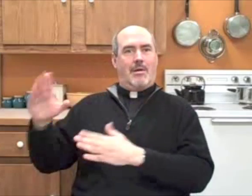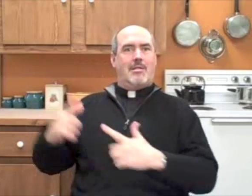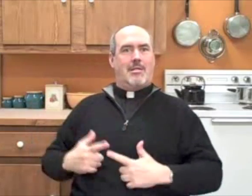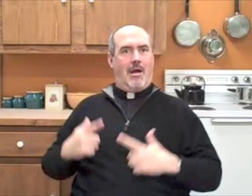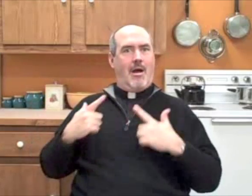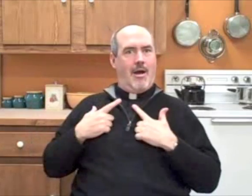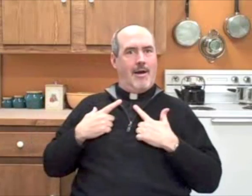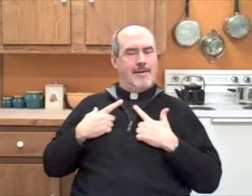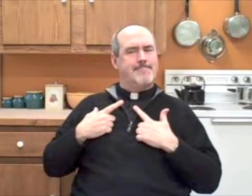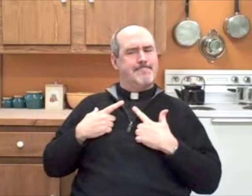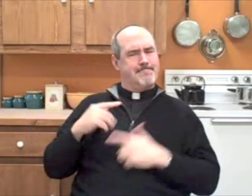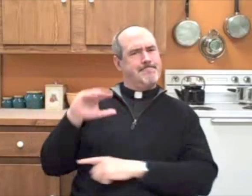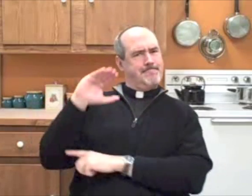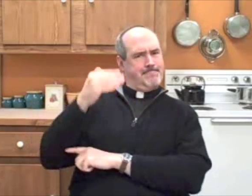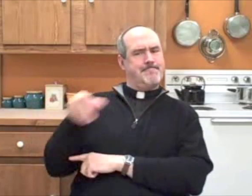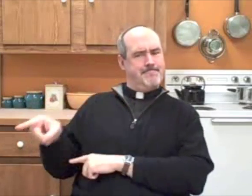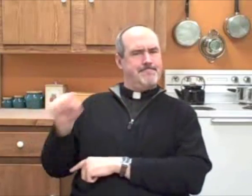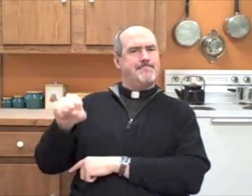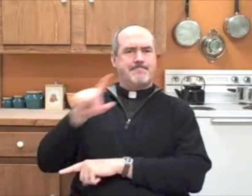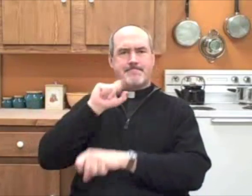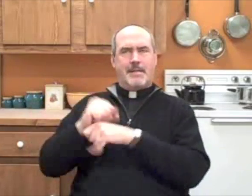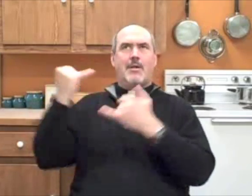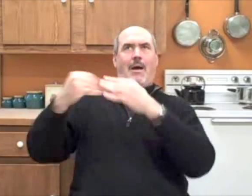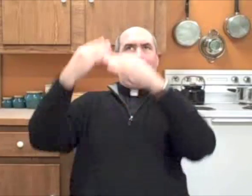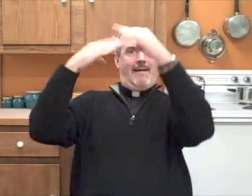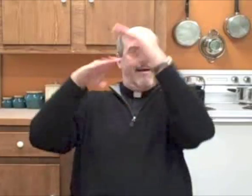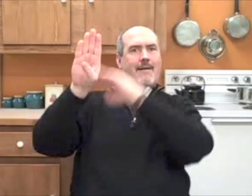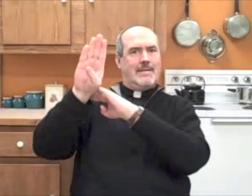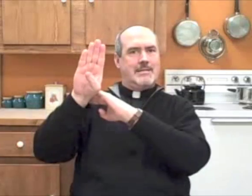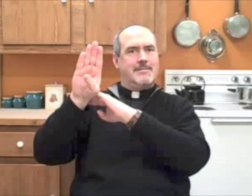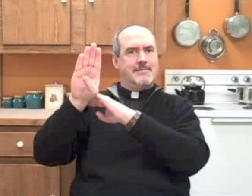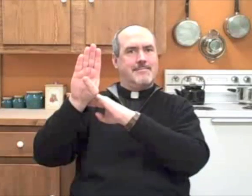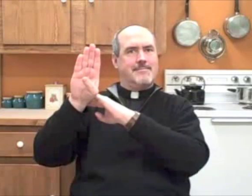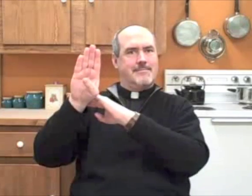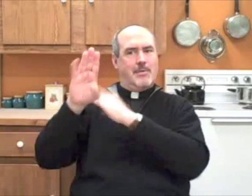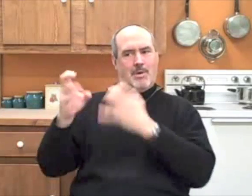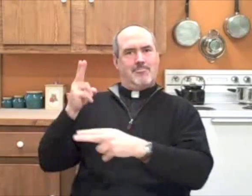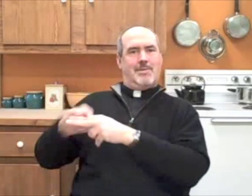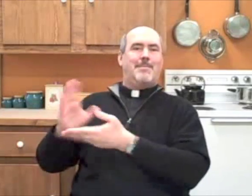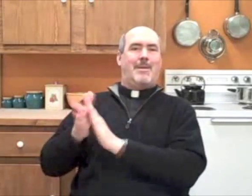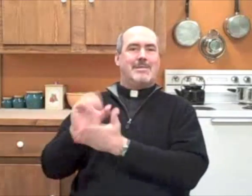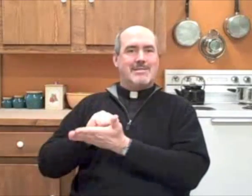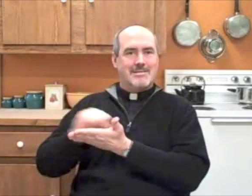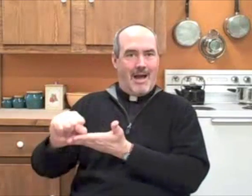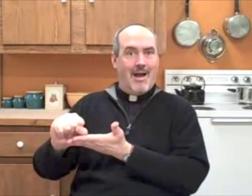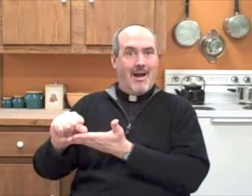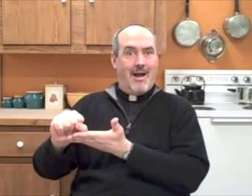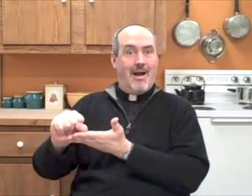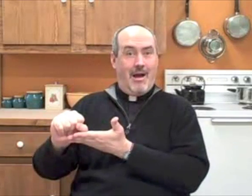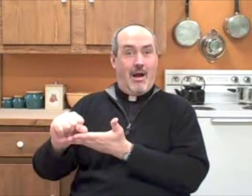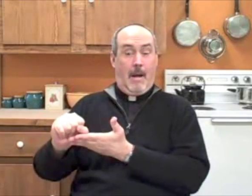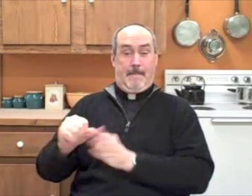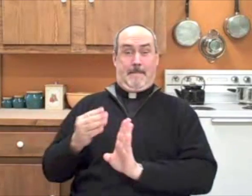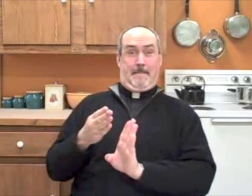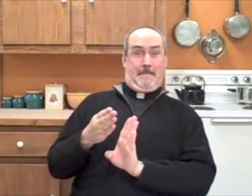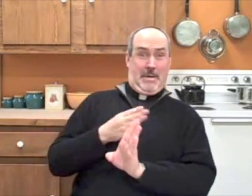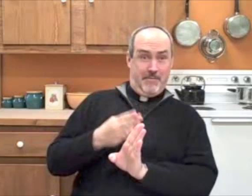to investigate Therese's life. And it seemed that yes, she did enter the kingdom of heaven and that she should be named a